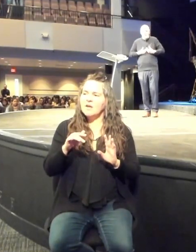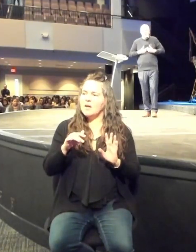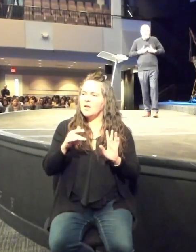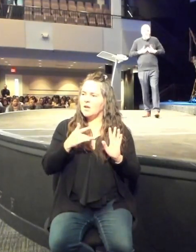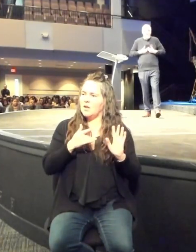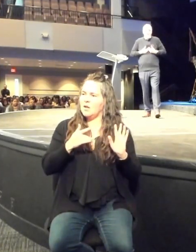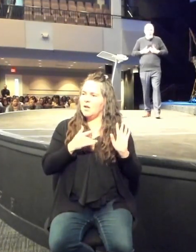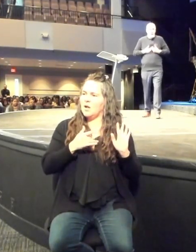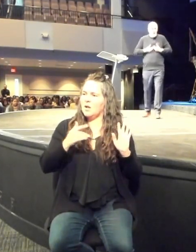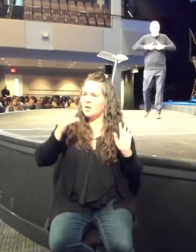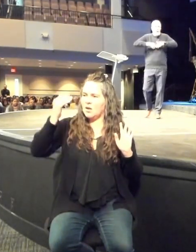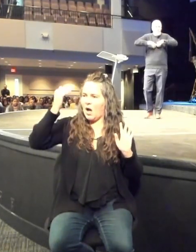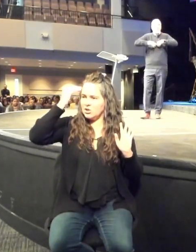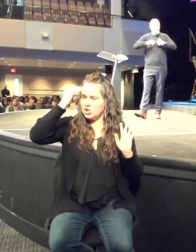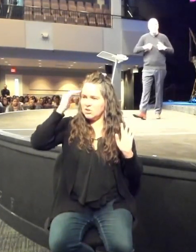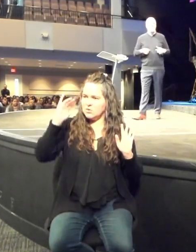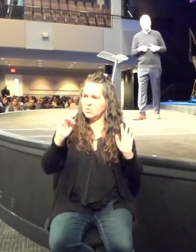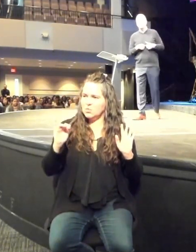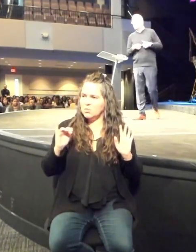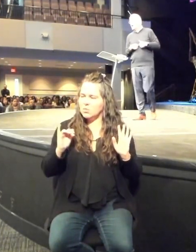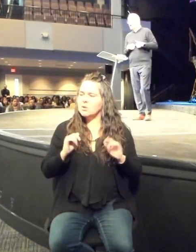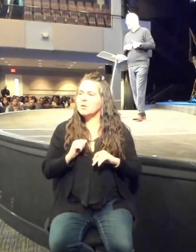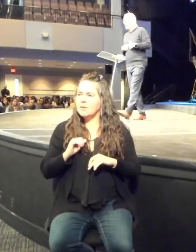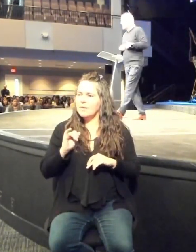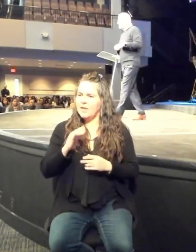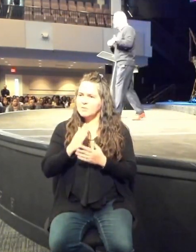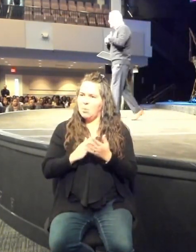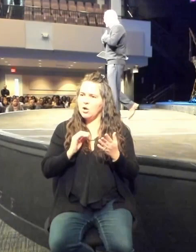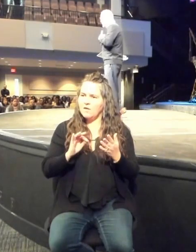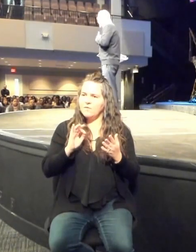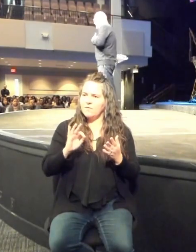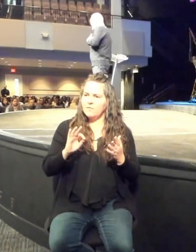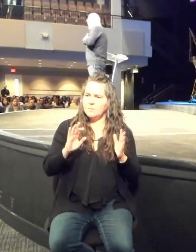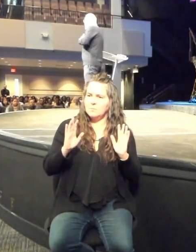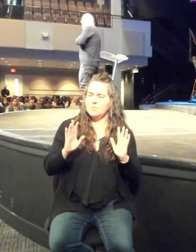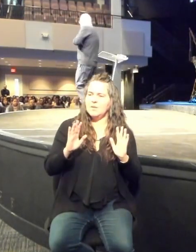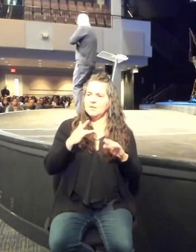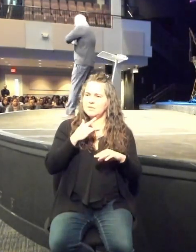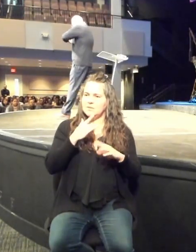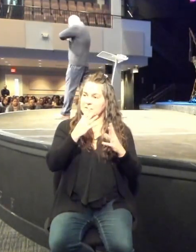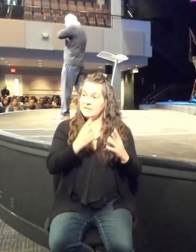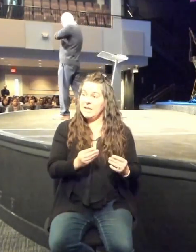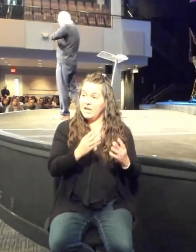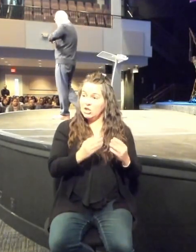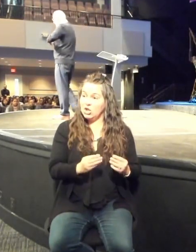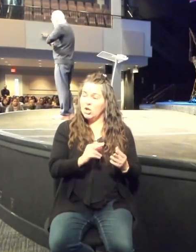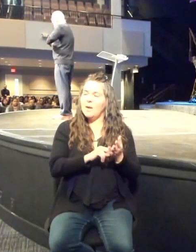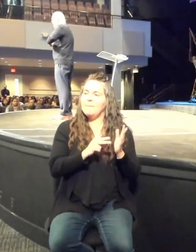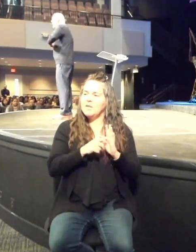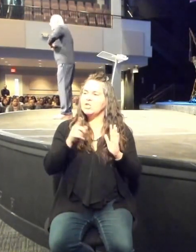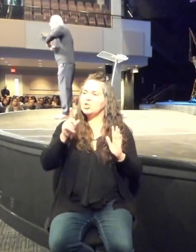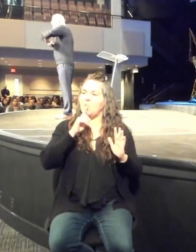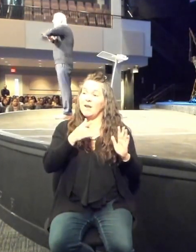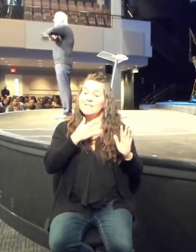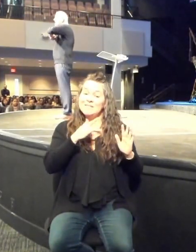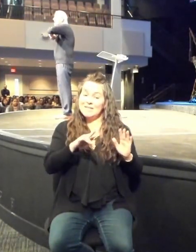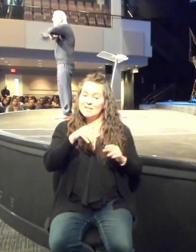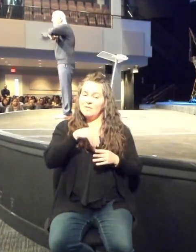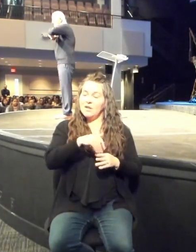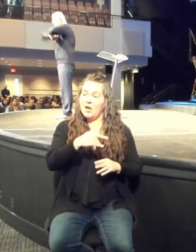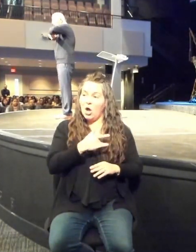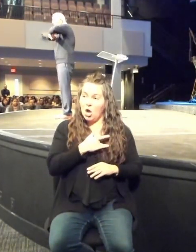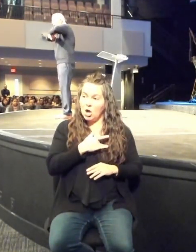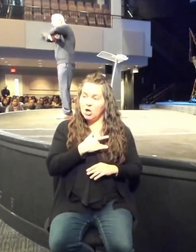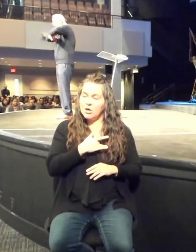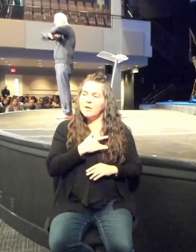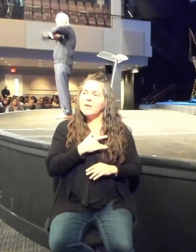being a sensitive person. That's part of being tender before God. To be tender before God means that you're sensitive in your heart, or sensitive